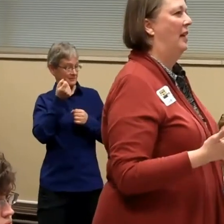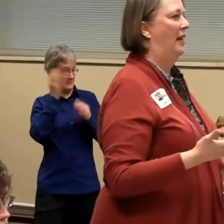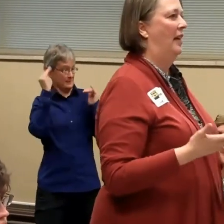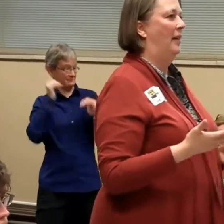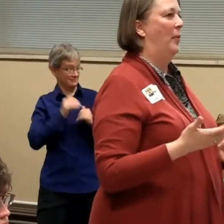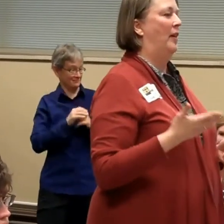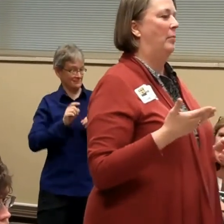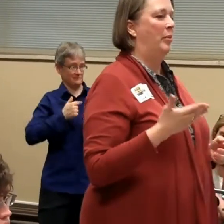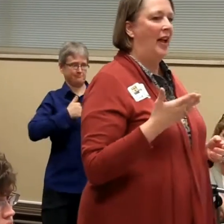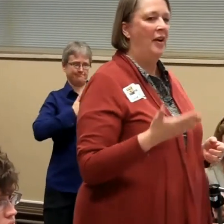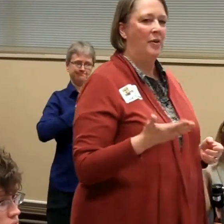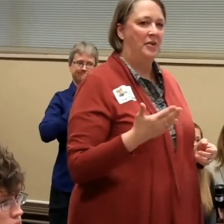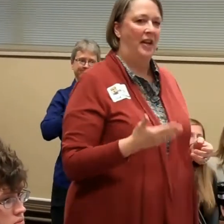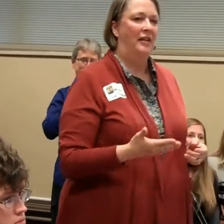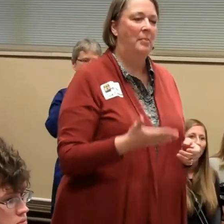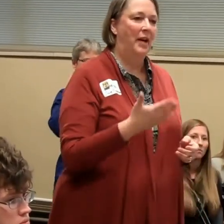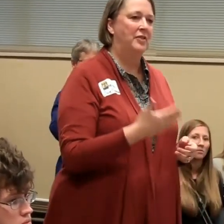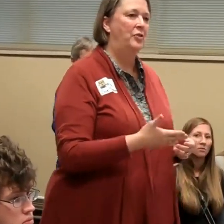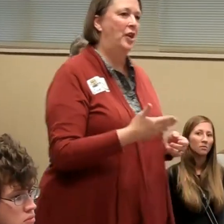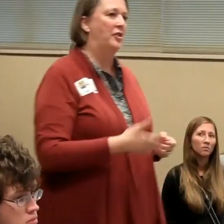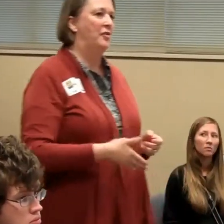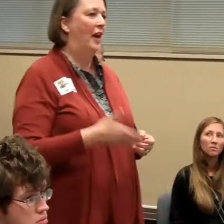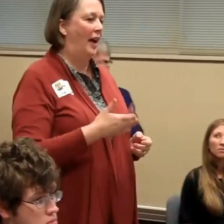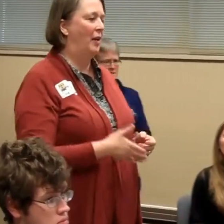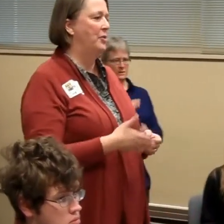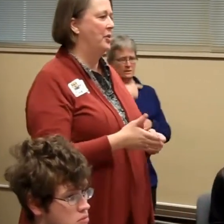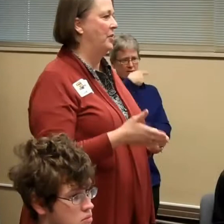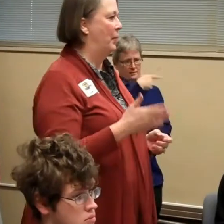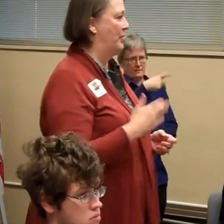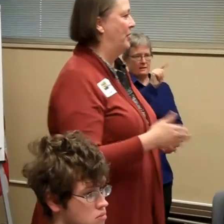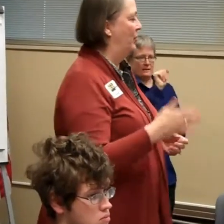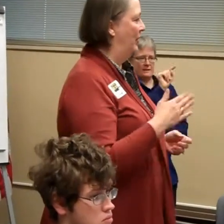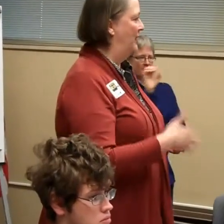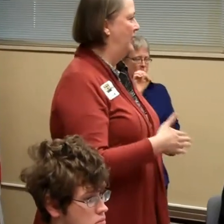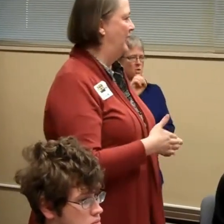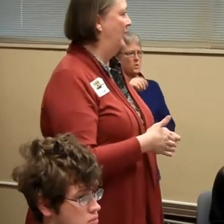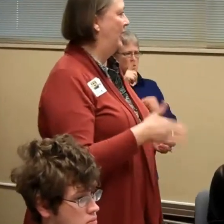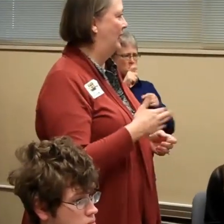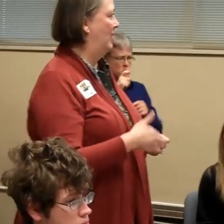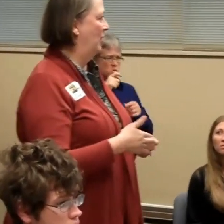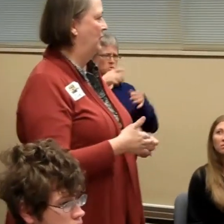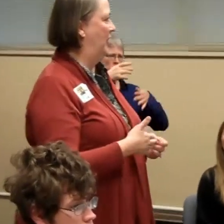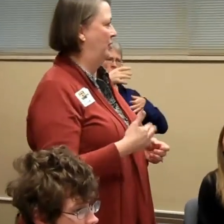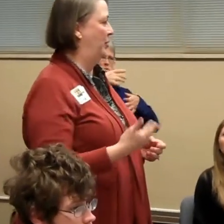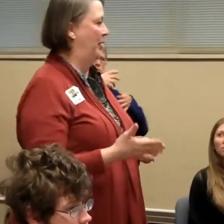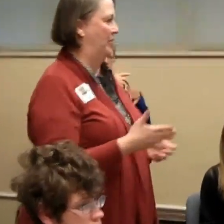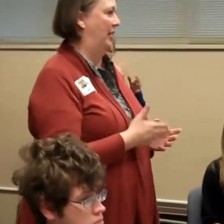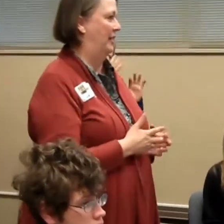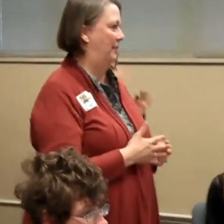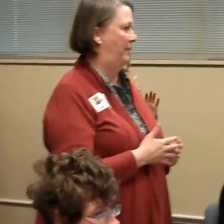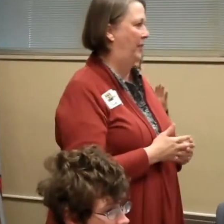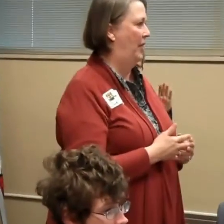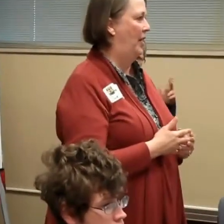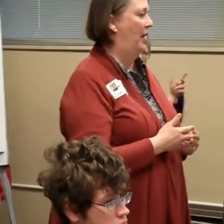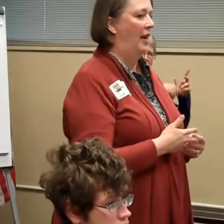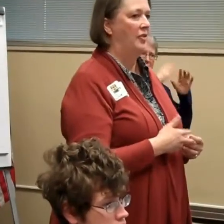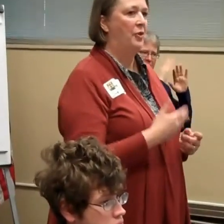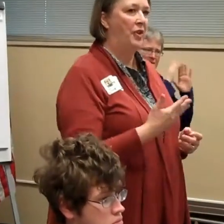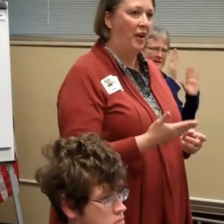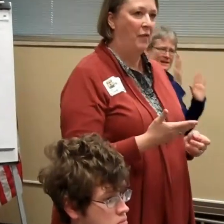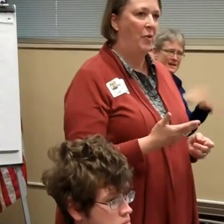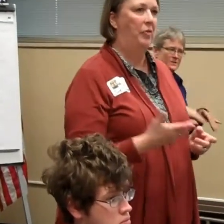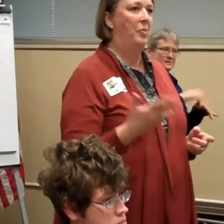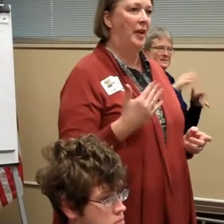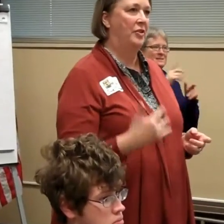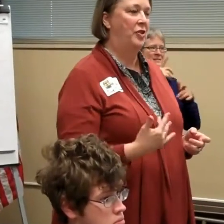think, well, Plato said the best judge of a house is the person who lives in it, not the architect who built it. And